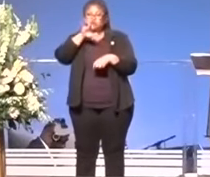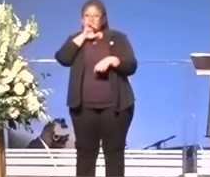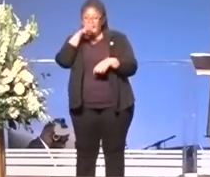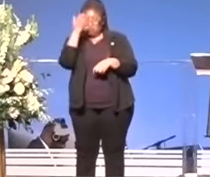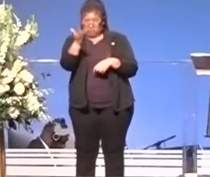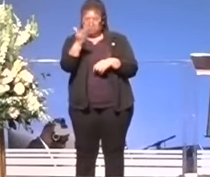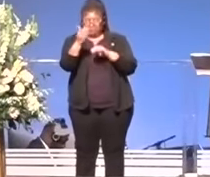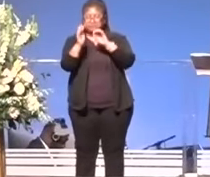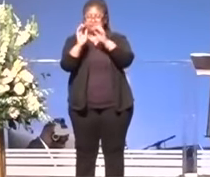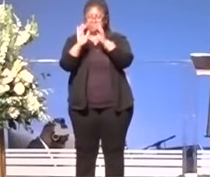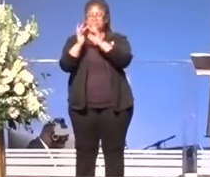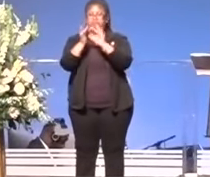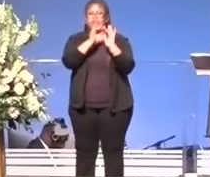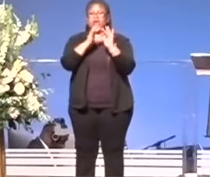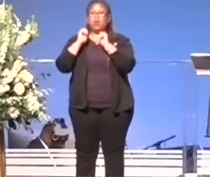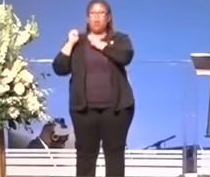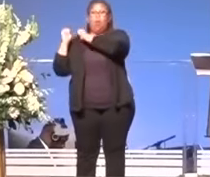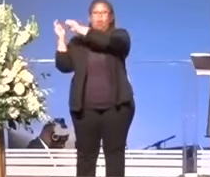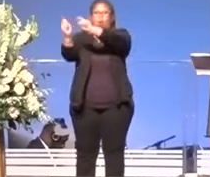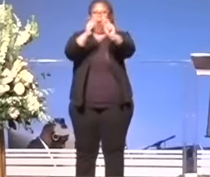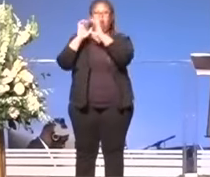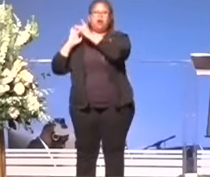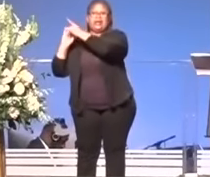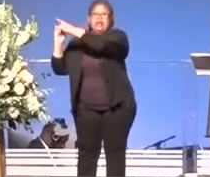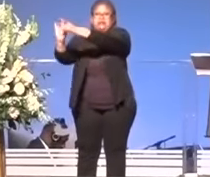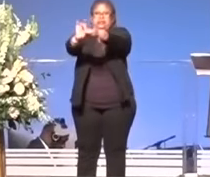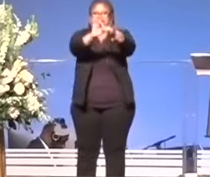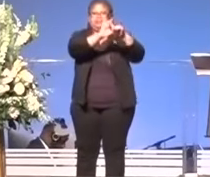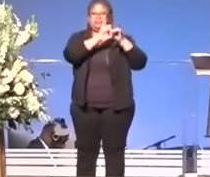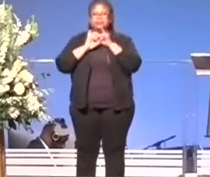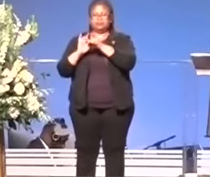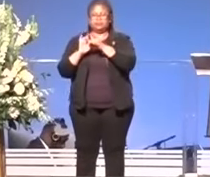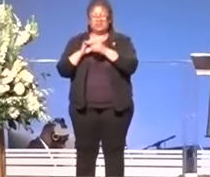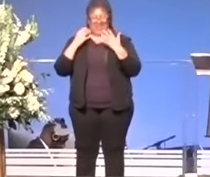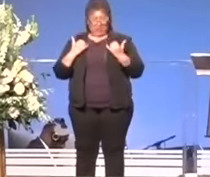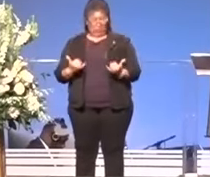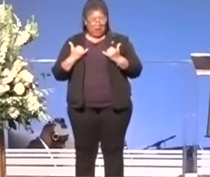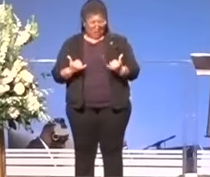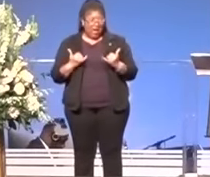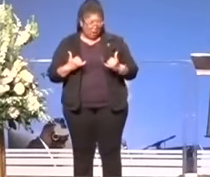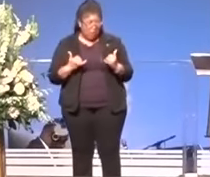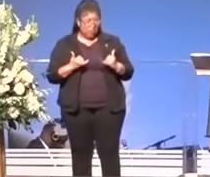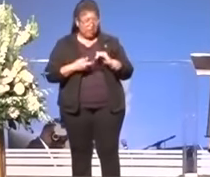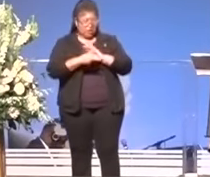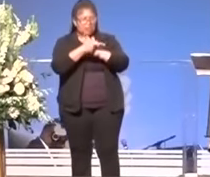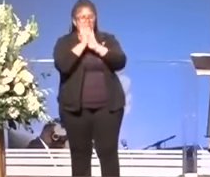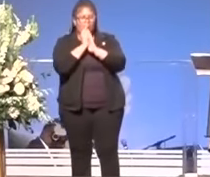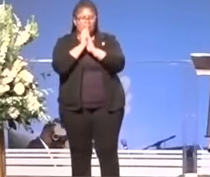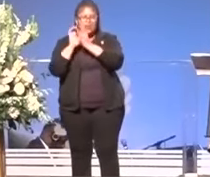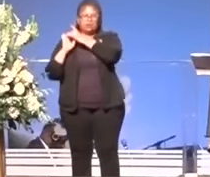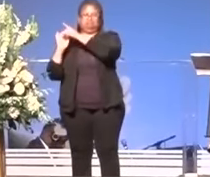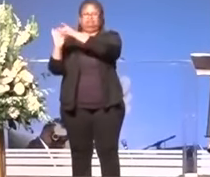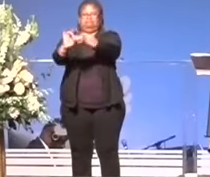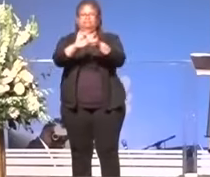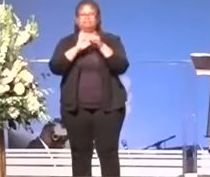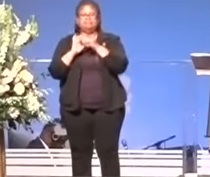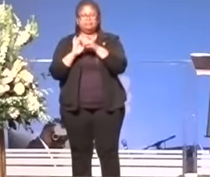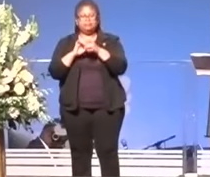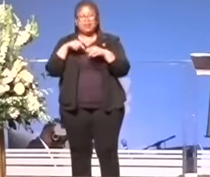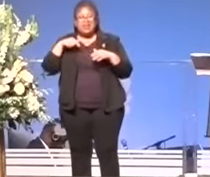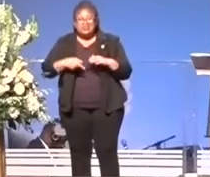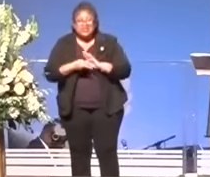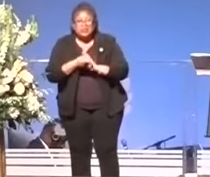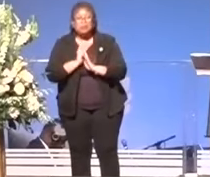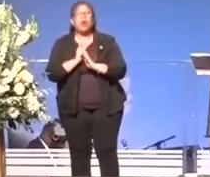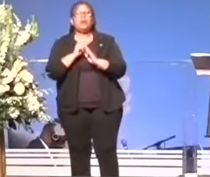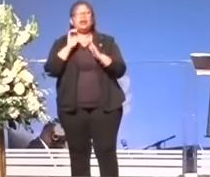We are all connected. That's right. That's right. This is a moment of connectivity. This is a moment